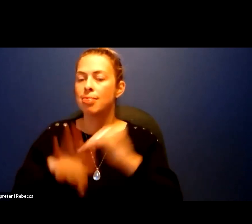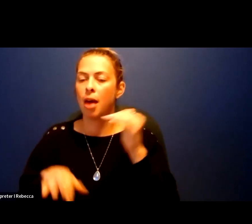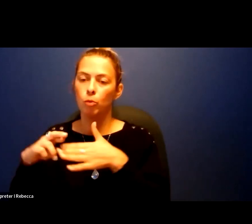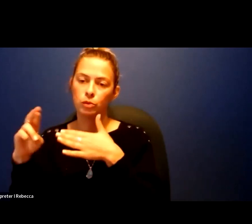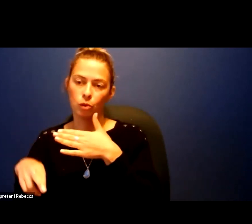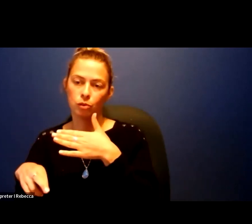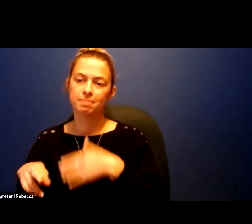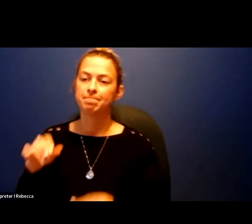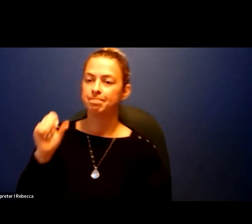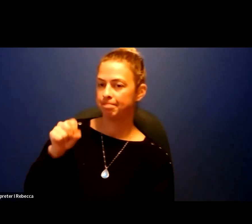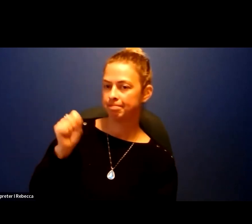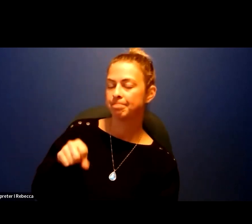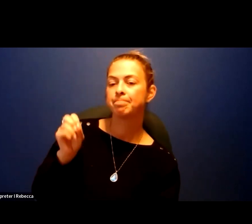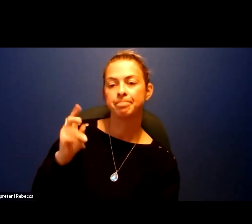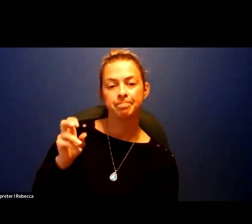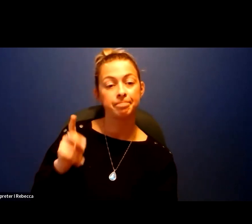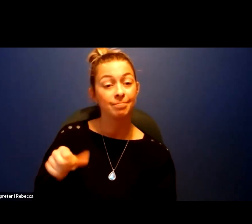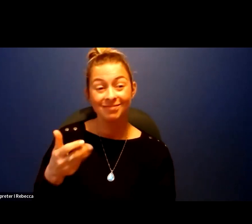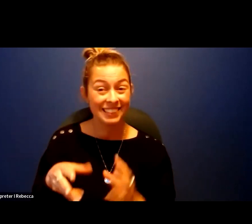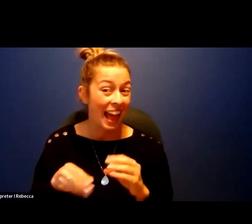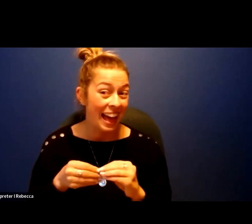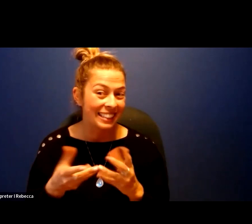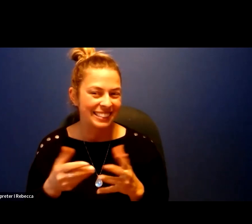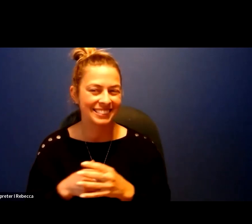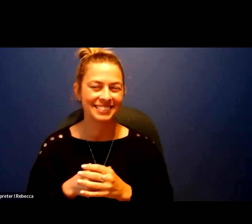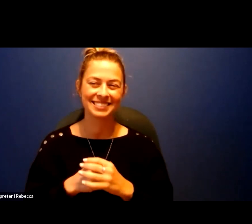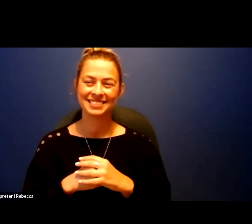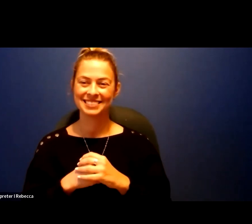Yes. Okay. Anyone else want to add another phrase?